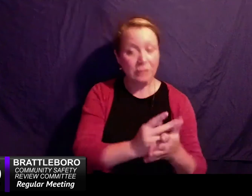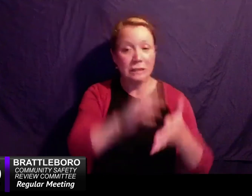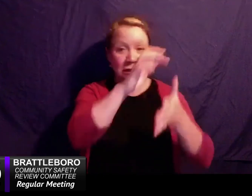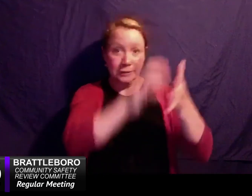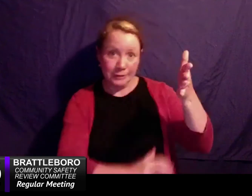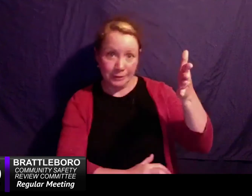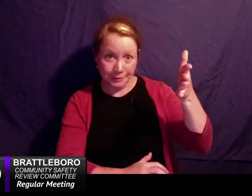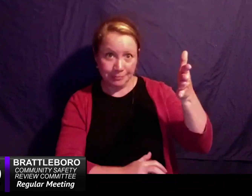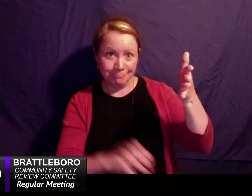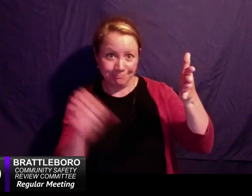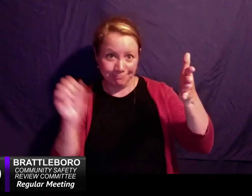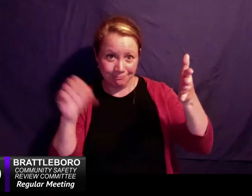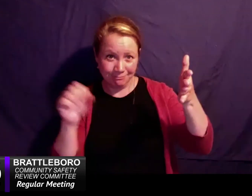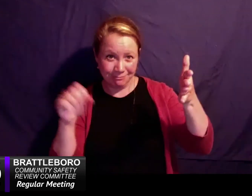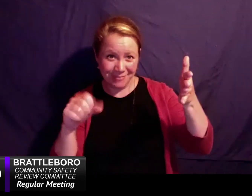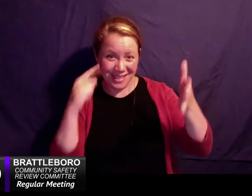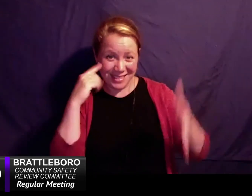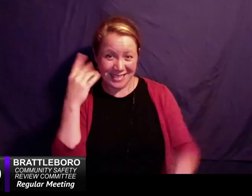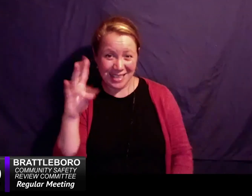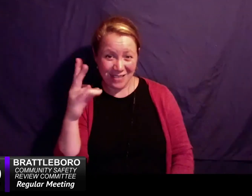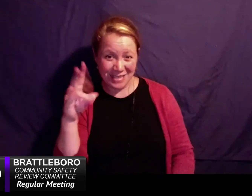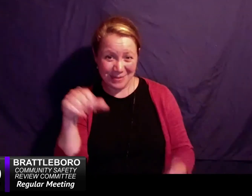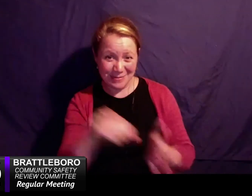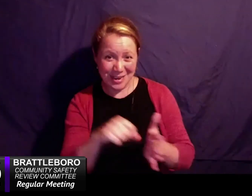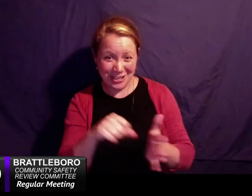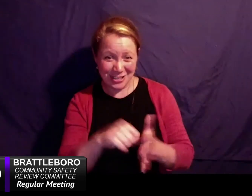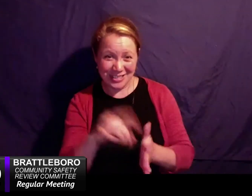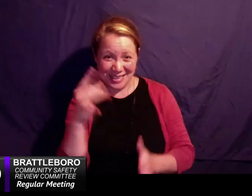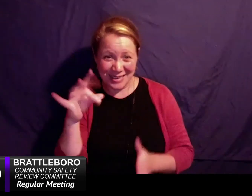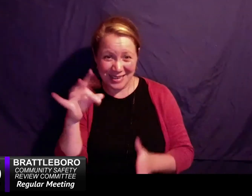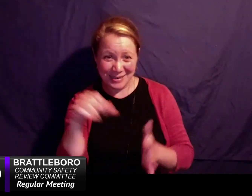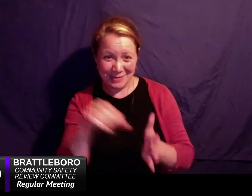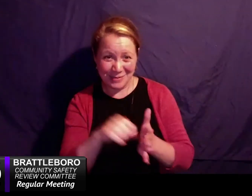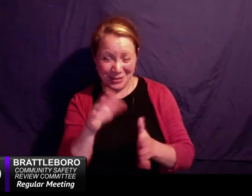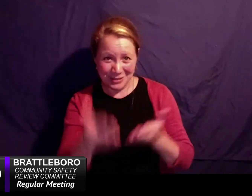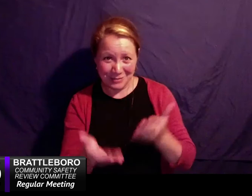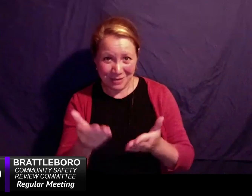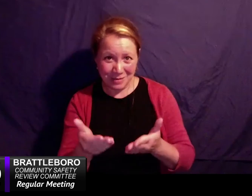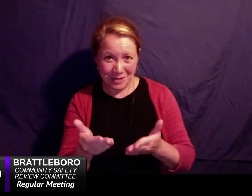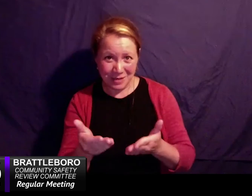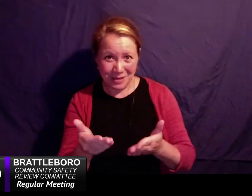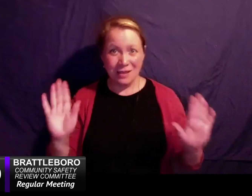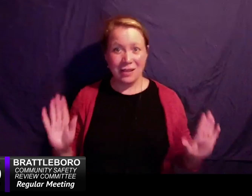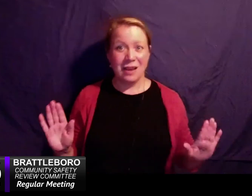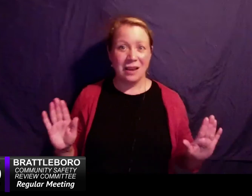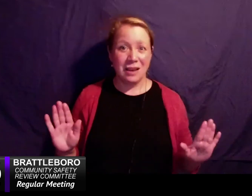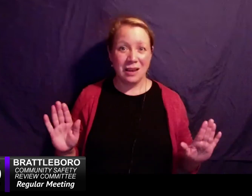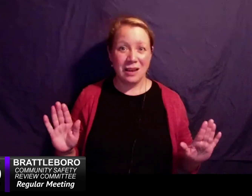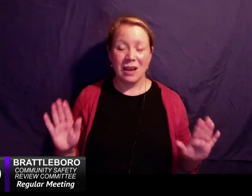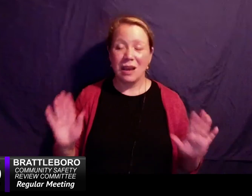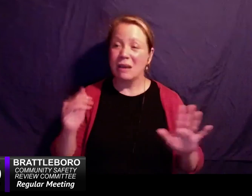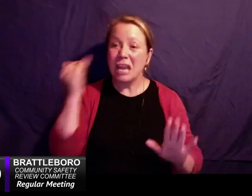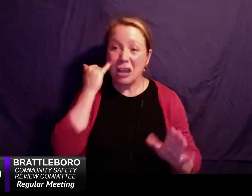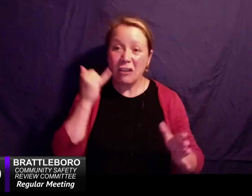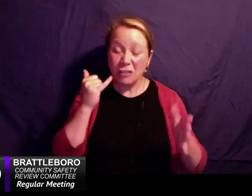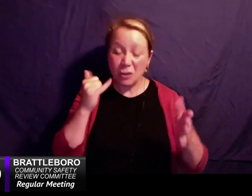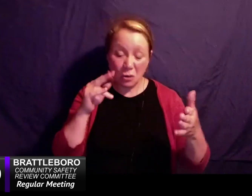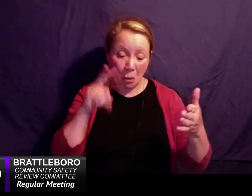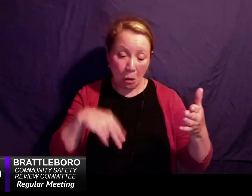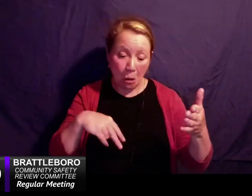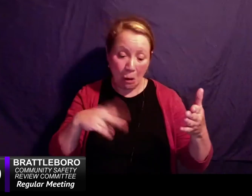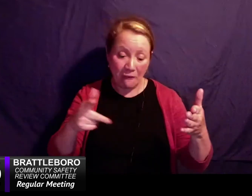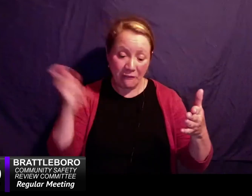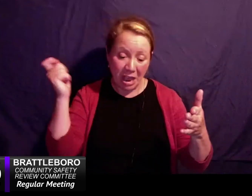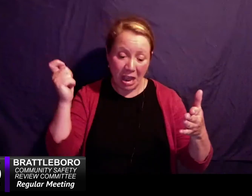I think it's 17 or 18 pages long. No shade if you didn't get through the whole thing or if you skimmed. It